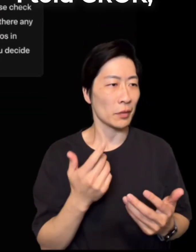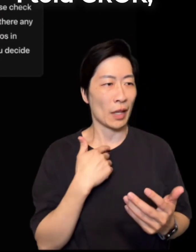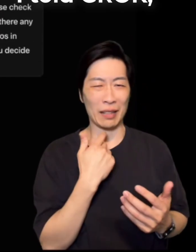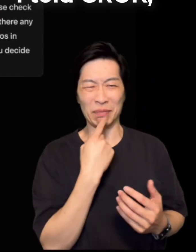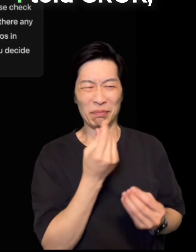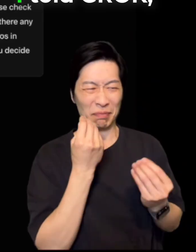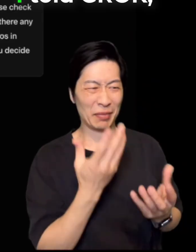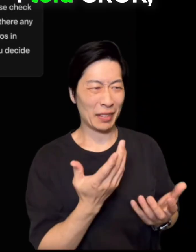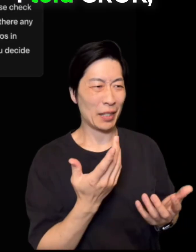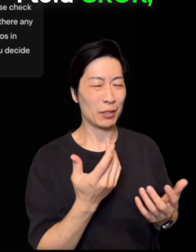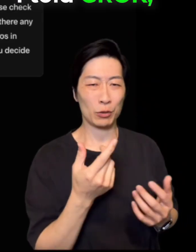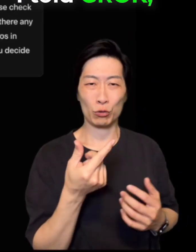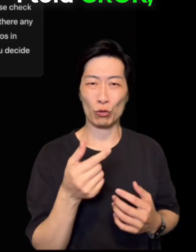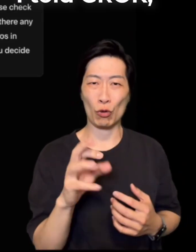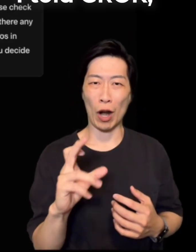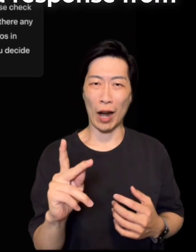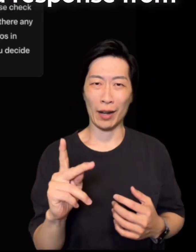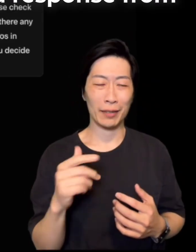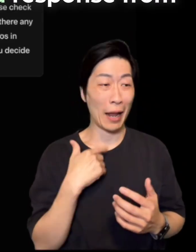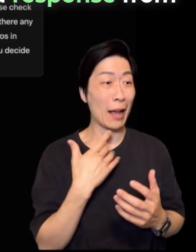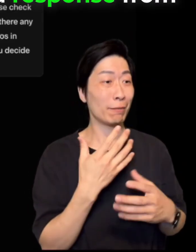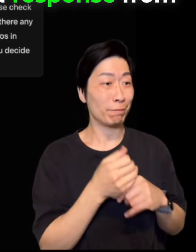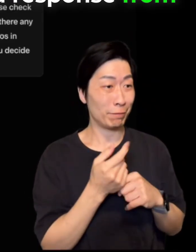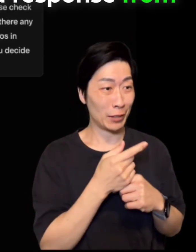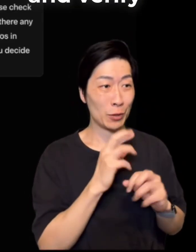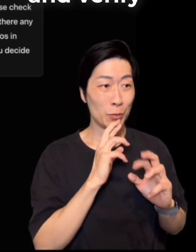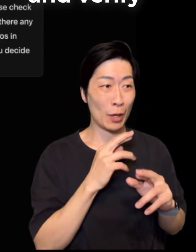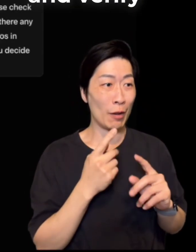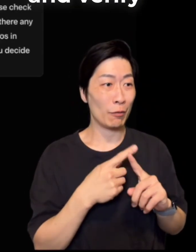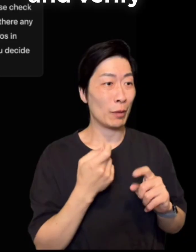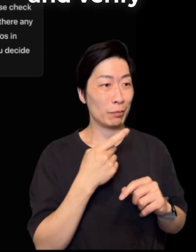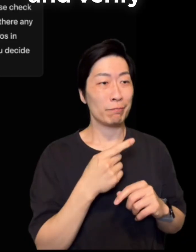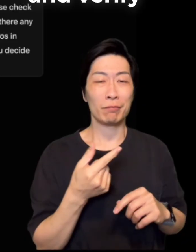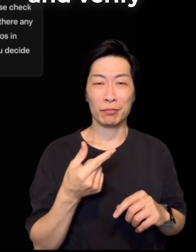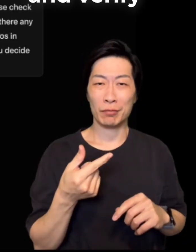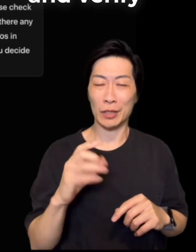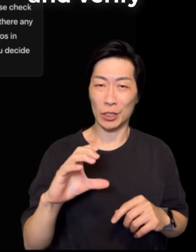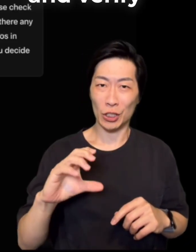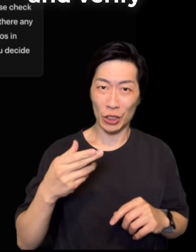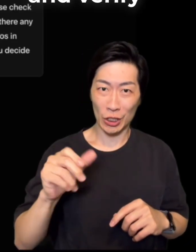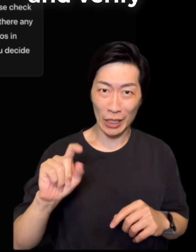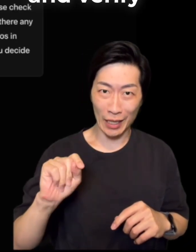Yeah, so basically, I told Grok I got a response from ChatGPT